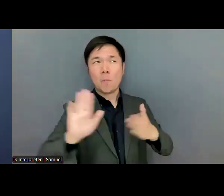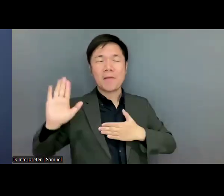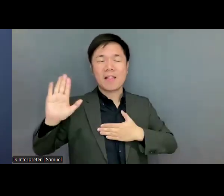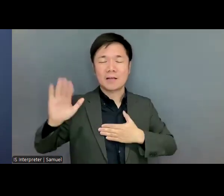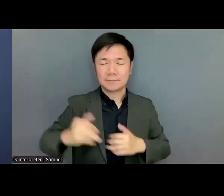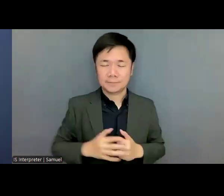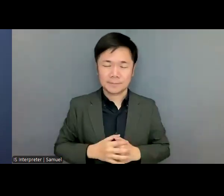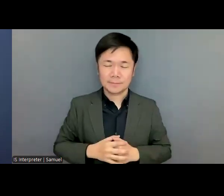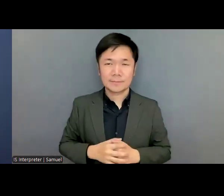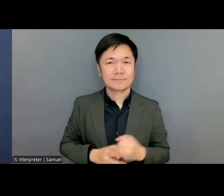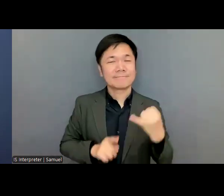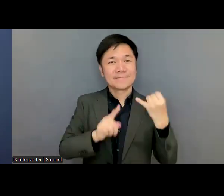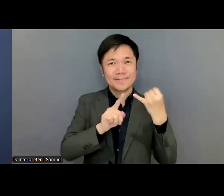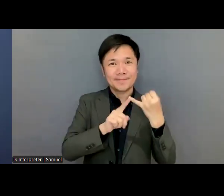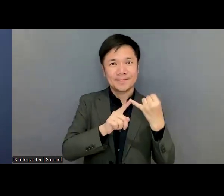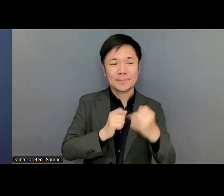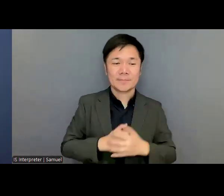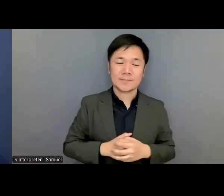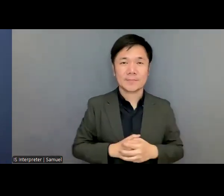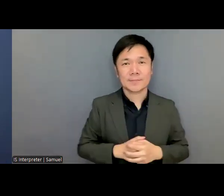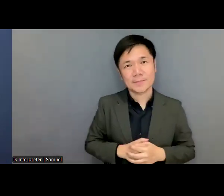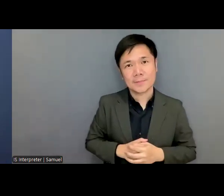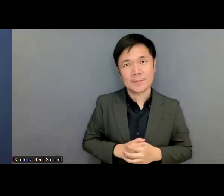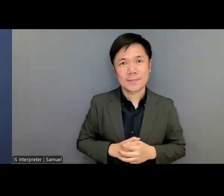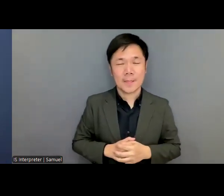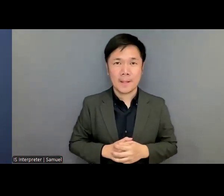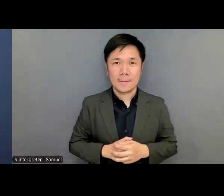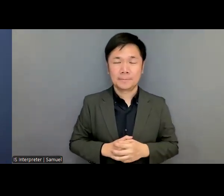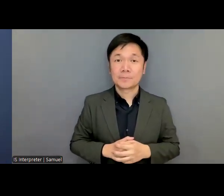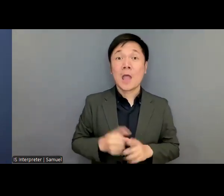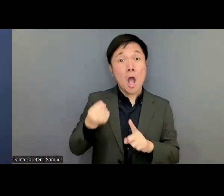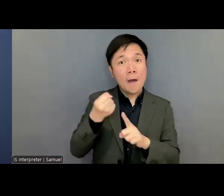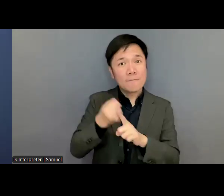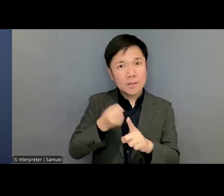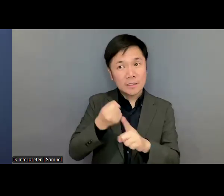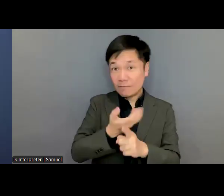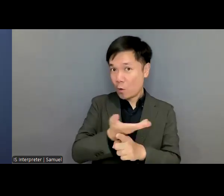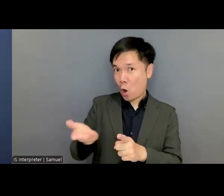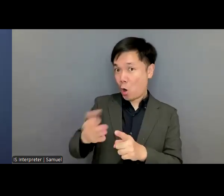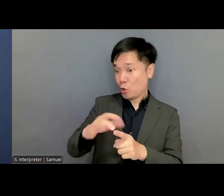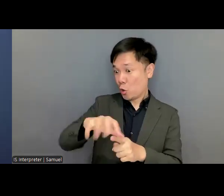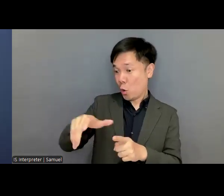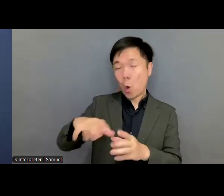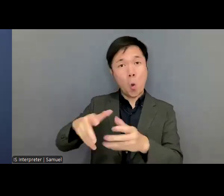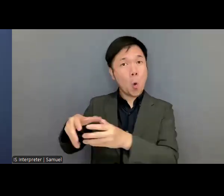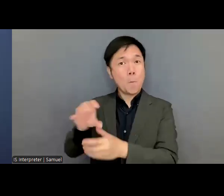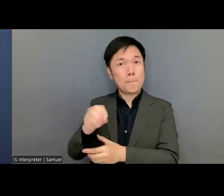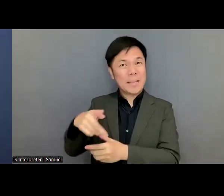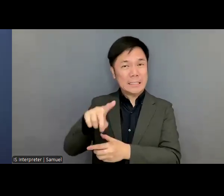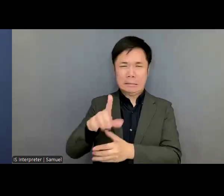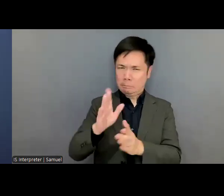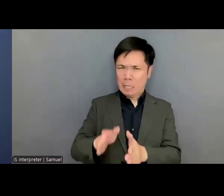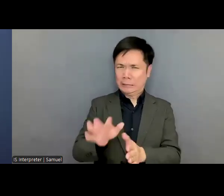The last aspect that I would like to highlight is that advocacy from OPDs in this sense can really make a